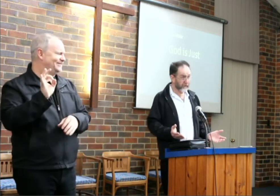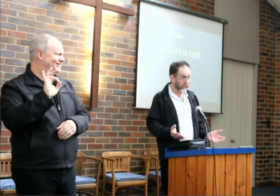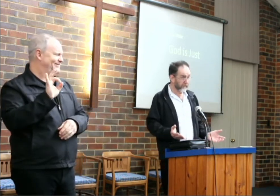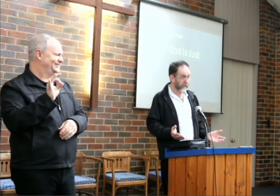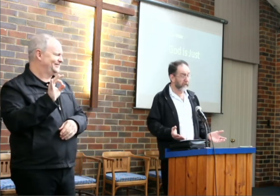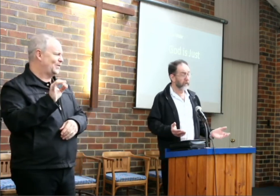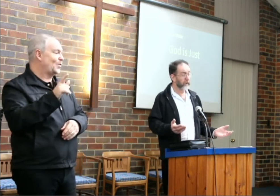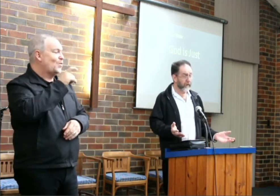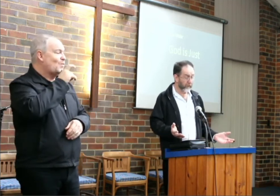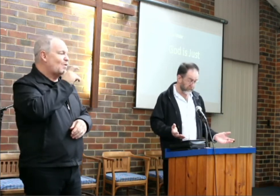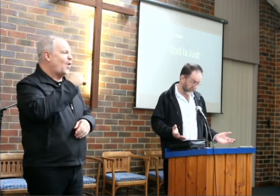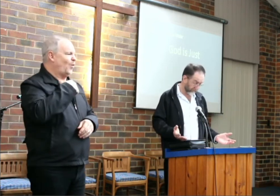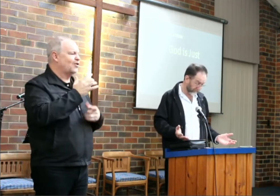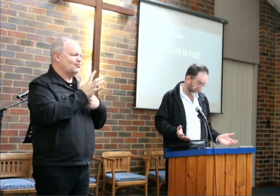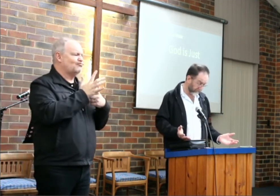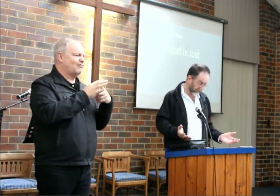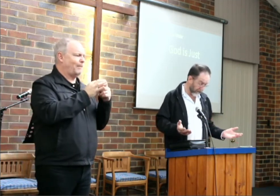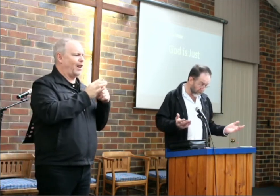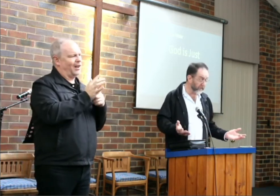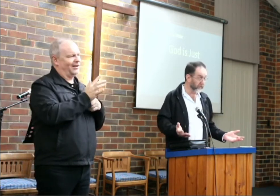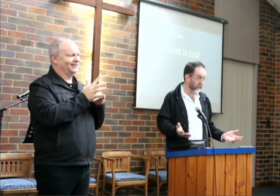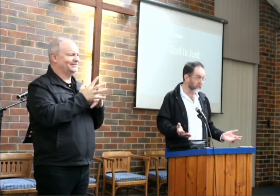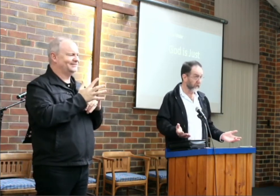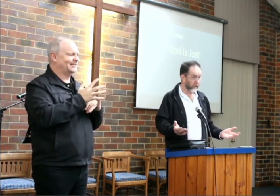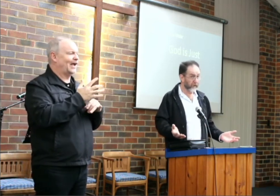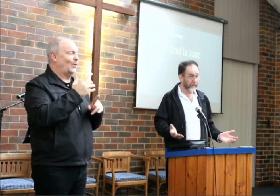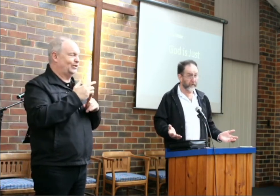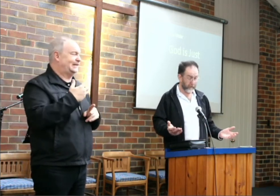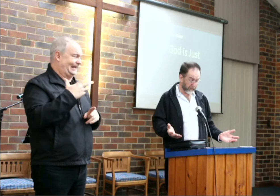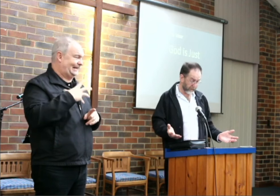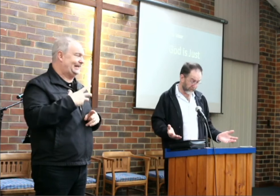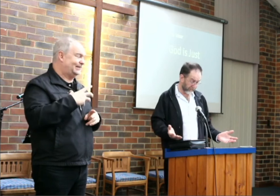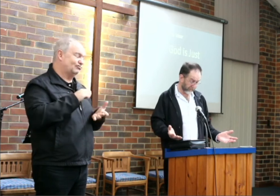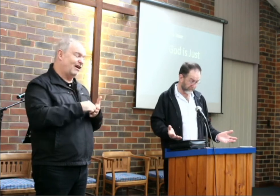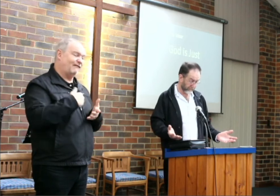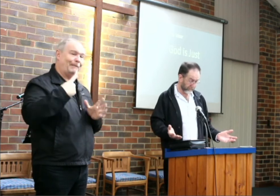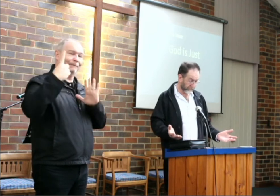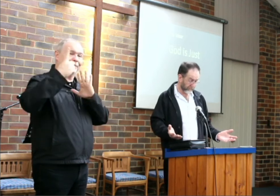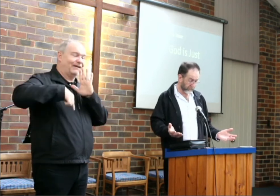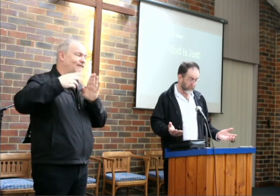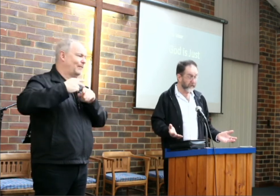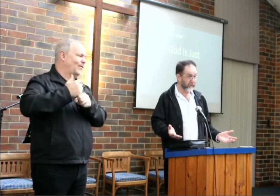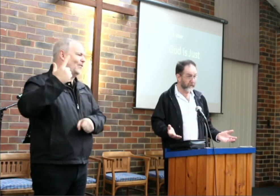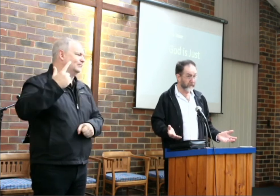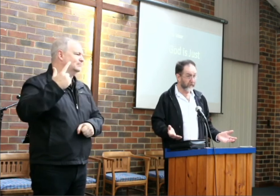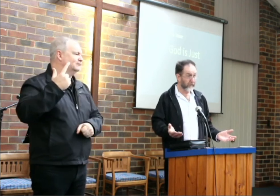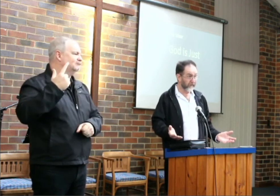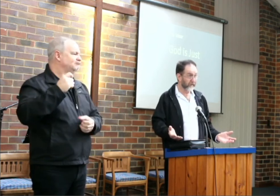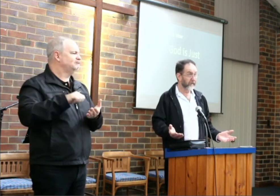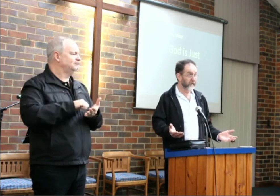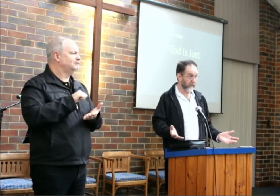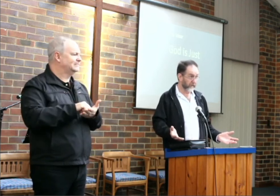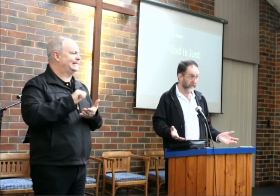What's the word for it? We're rebels. And we deserve God's punishment. We deserve